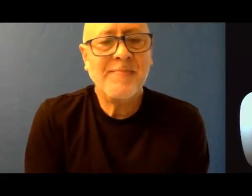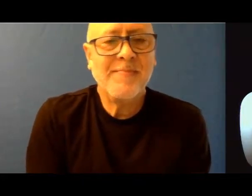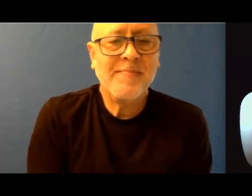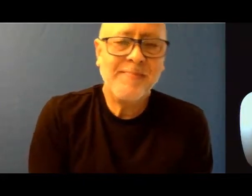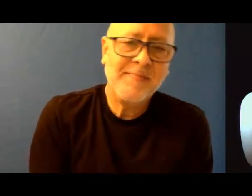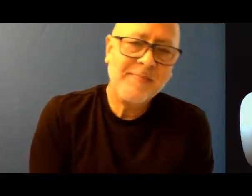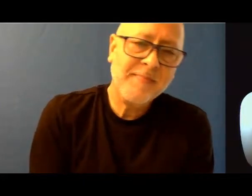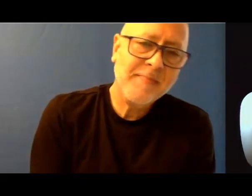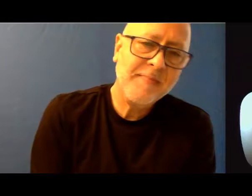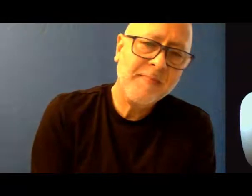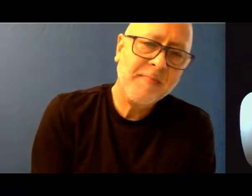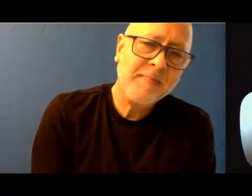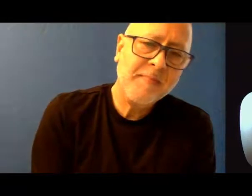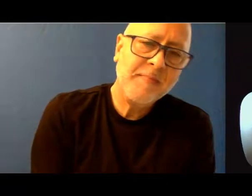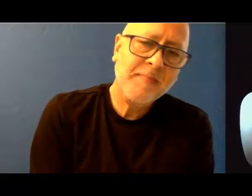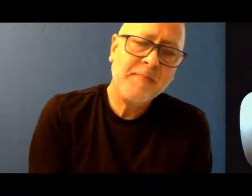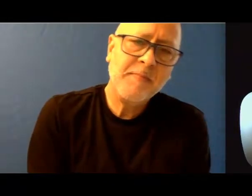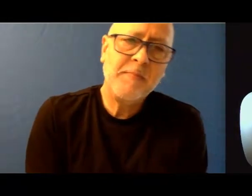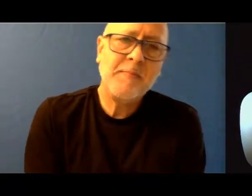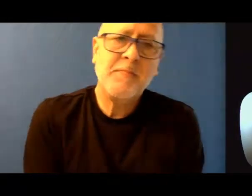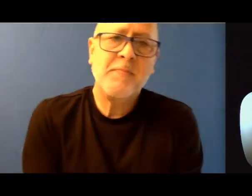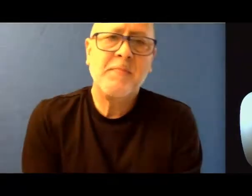is multiplied